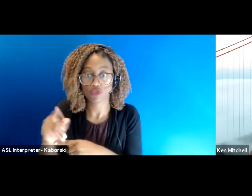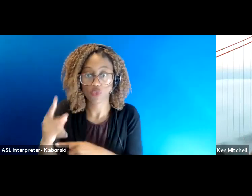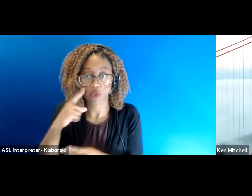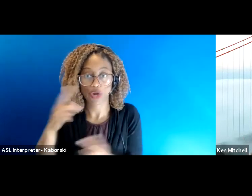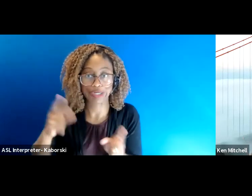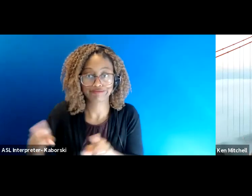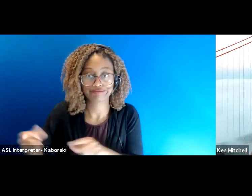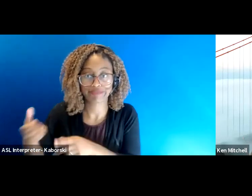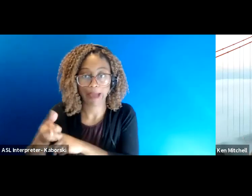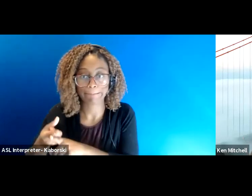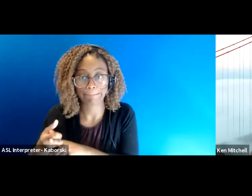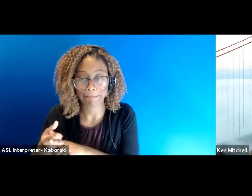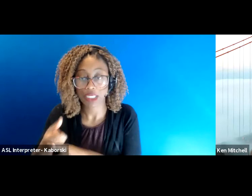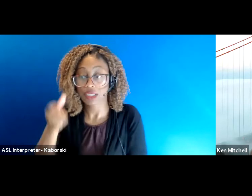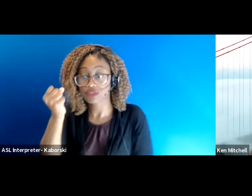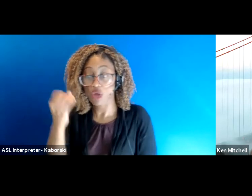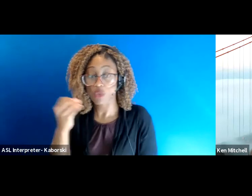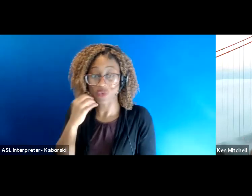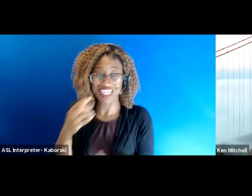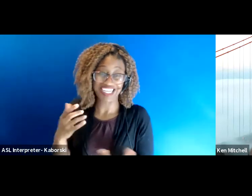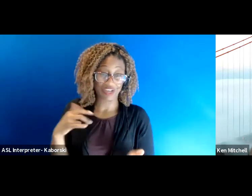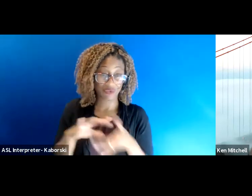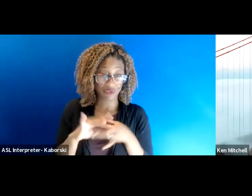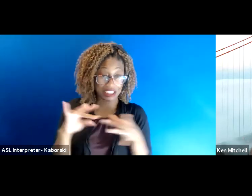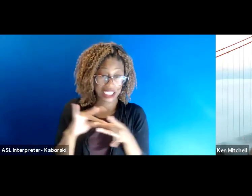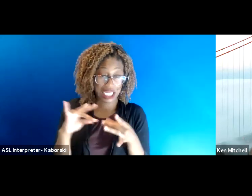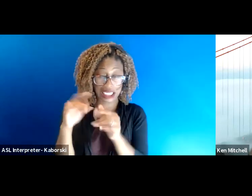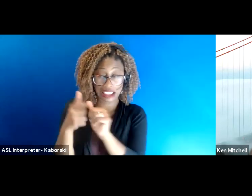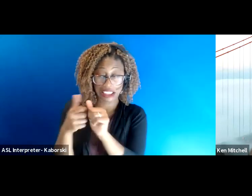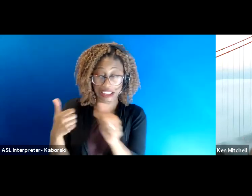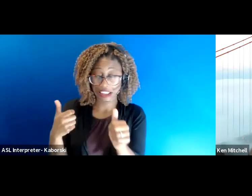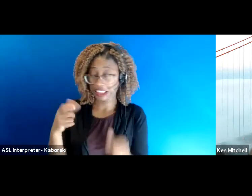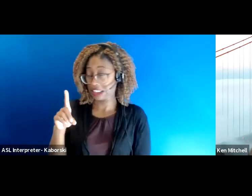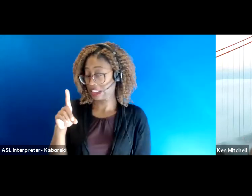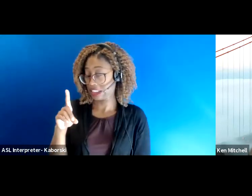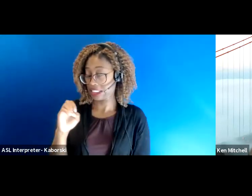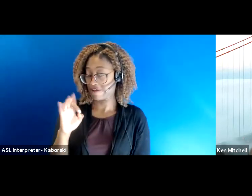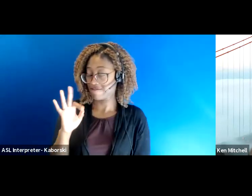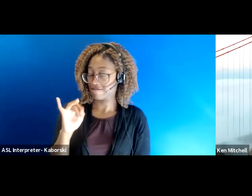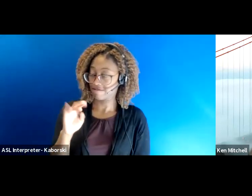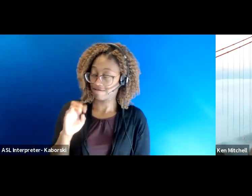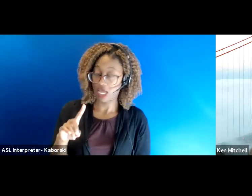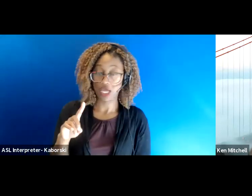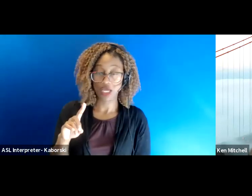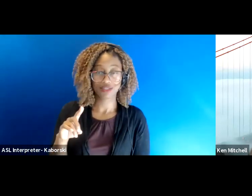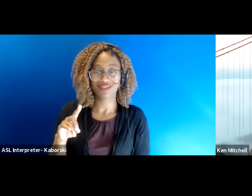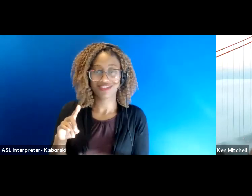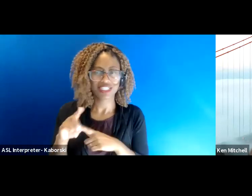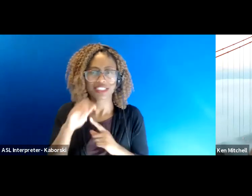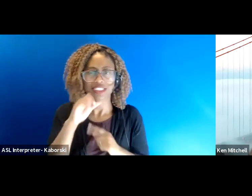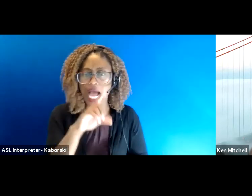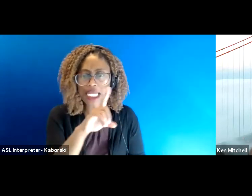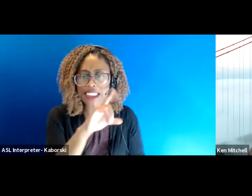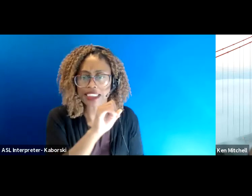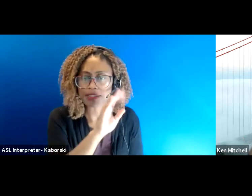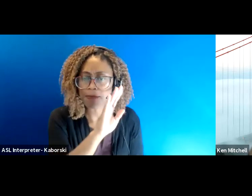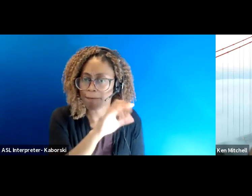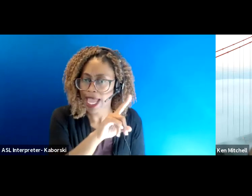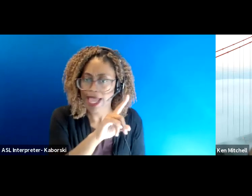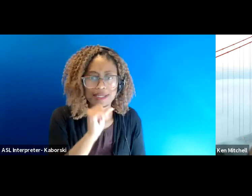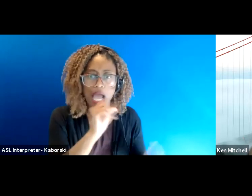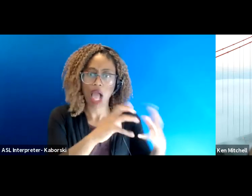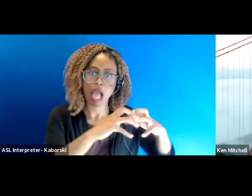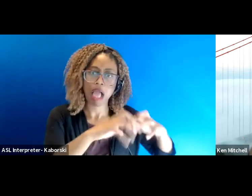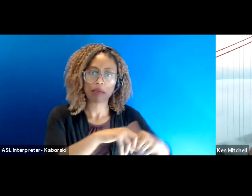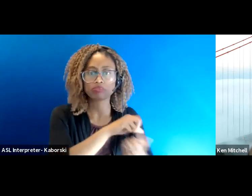So it's not, when we say defunding the police, it doesn't mean that we're disbanding it. It's gone, it's finished. It